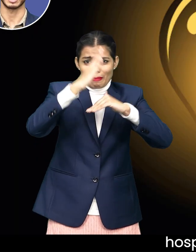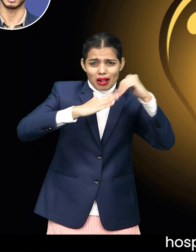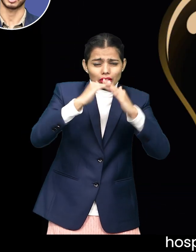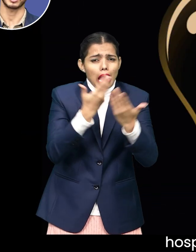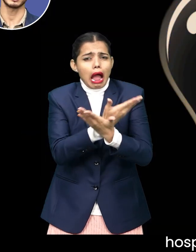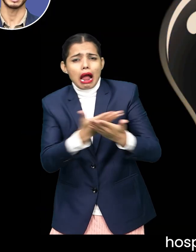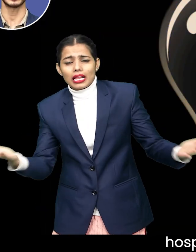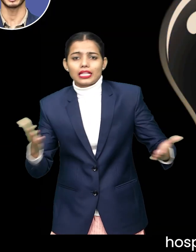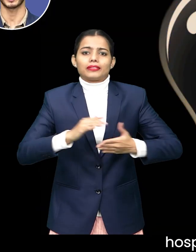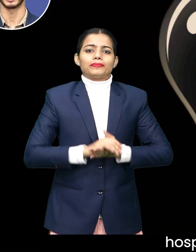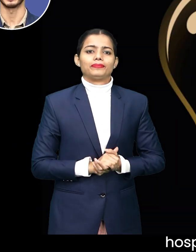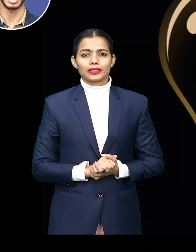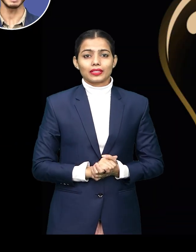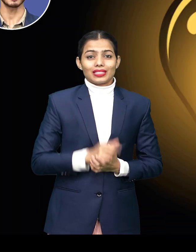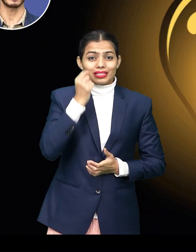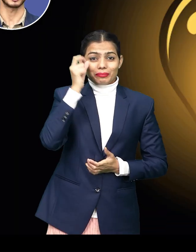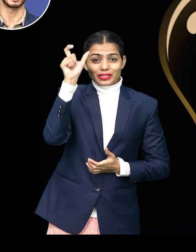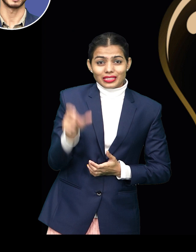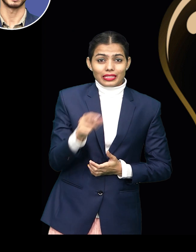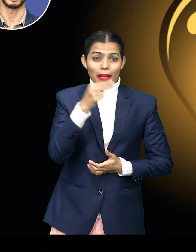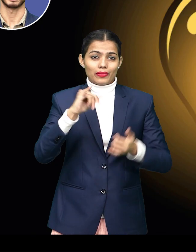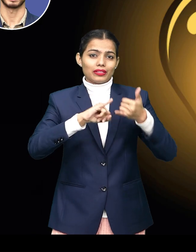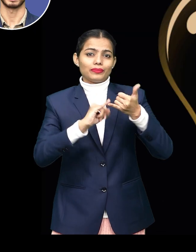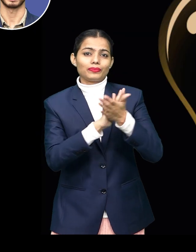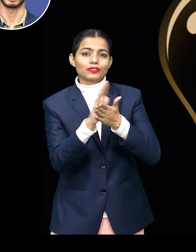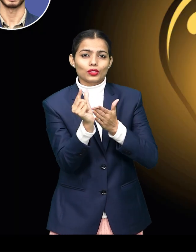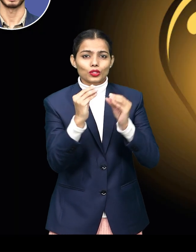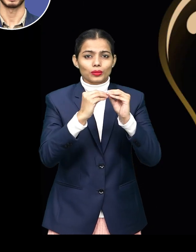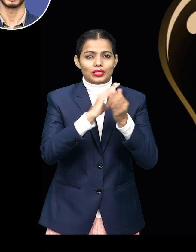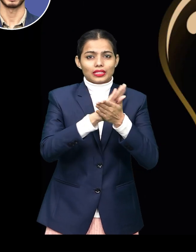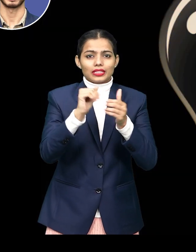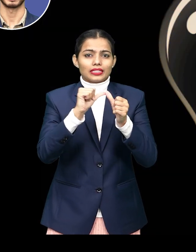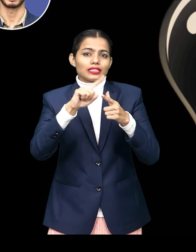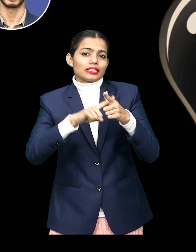hospitals, industries, etc. I am Shubhajit.